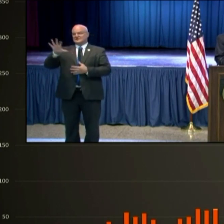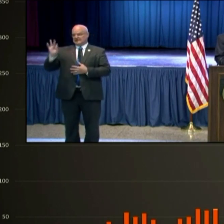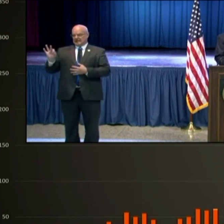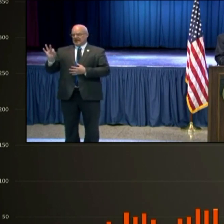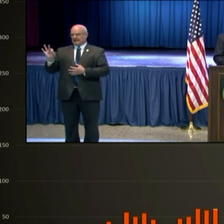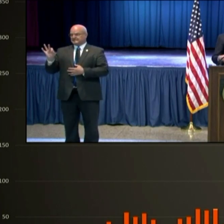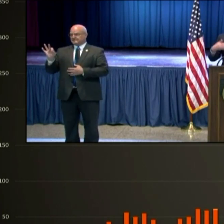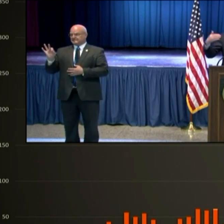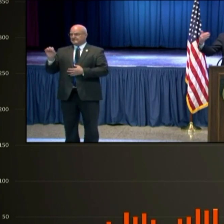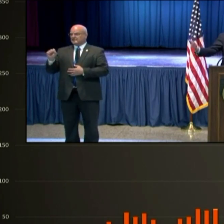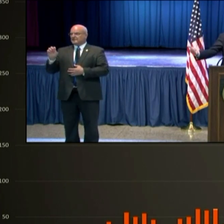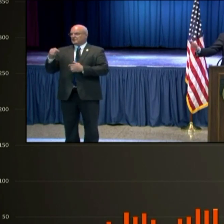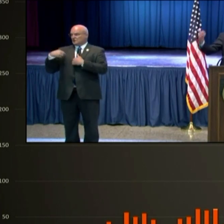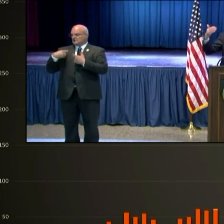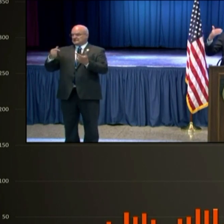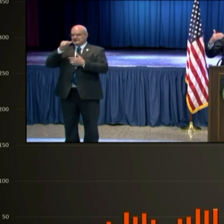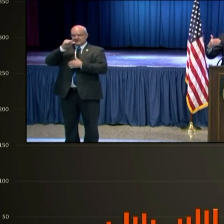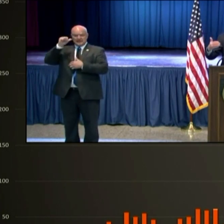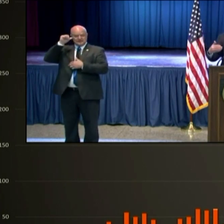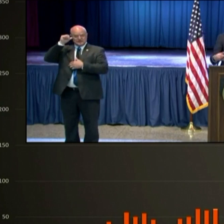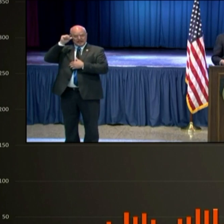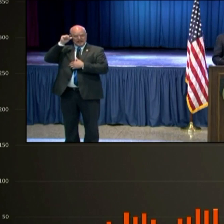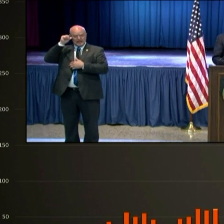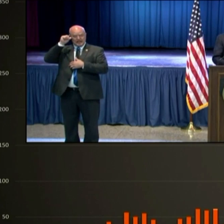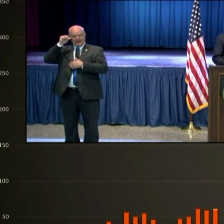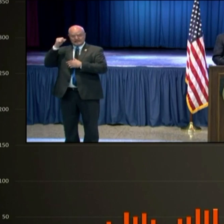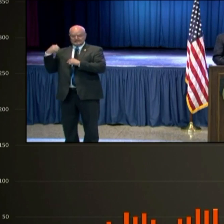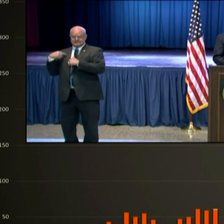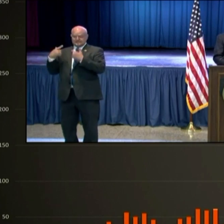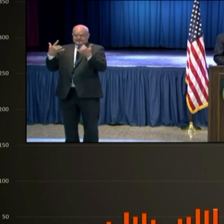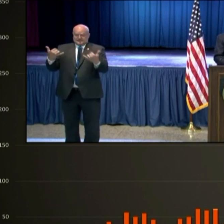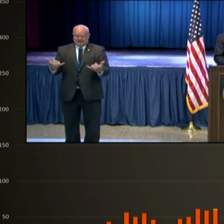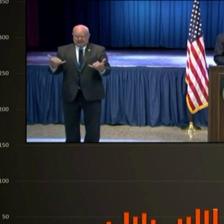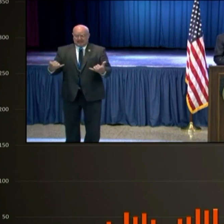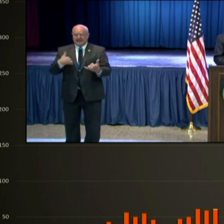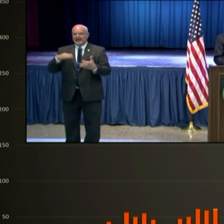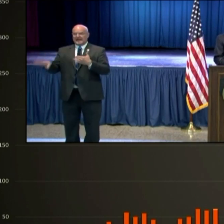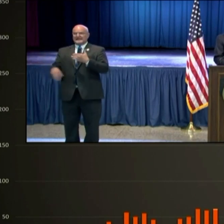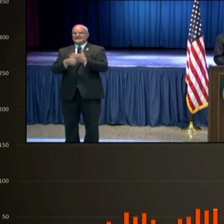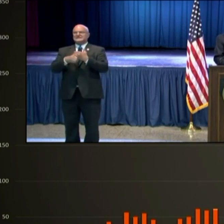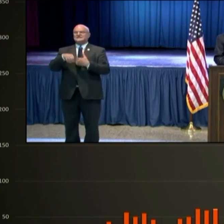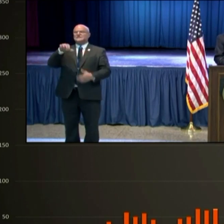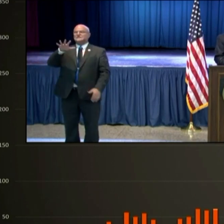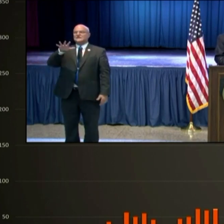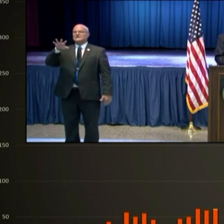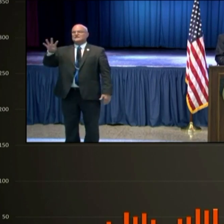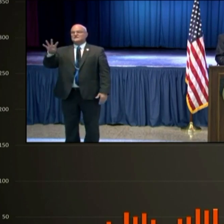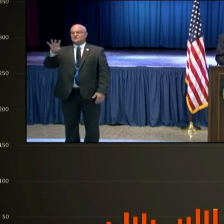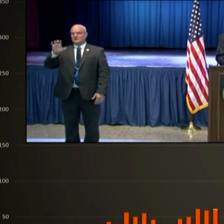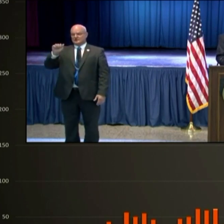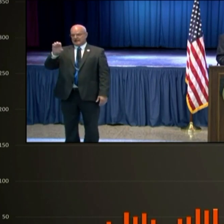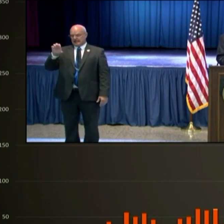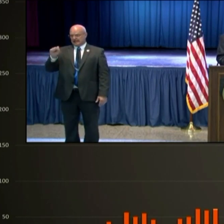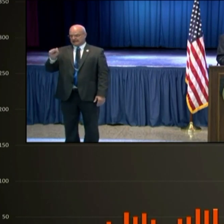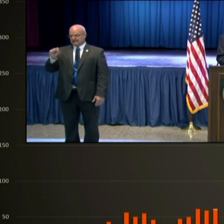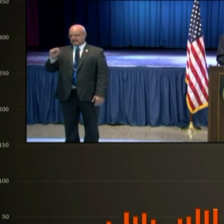4,759. And so since yesterday, moving to today, we've had an additional 54